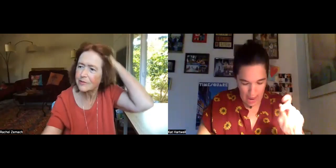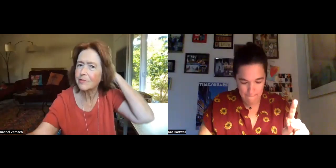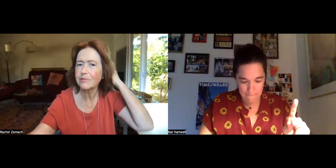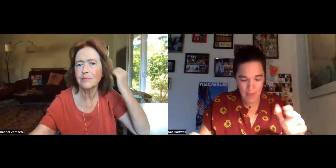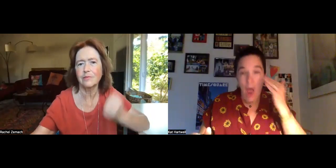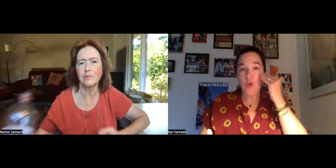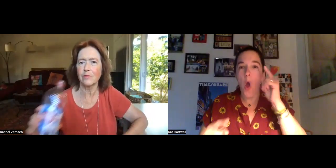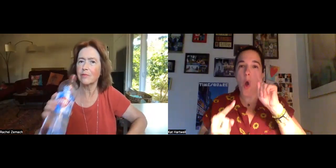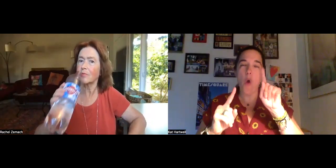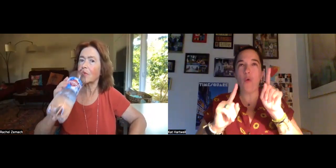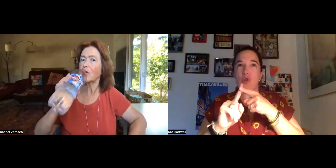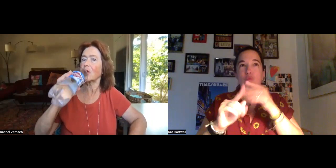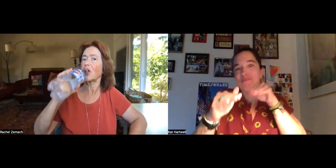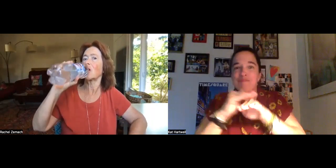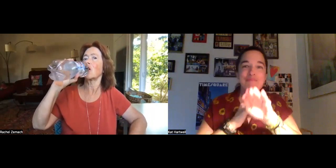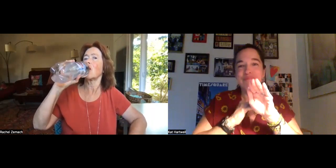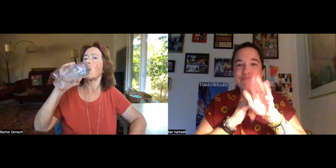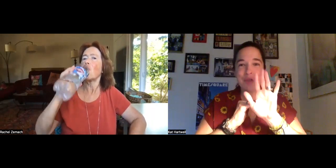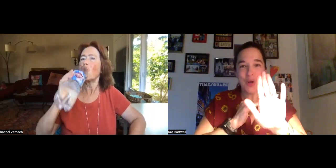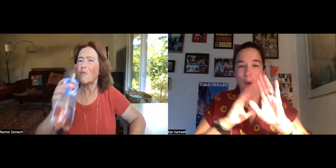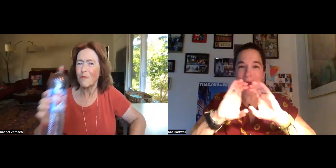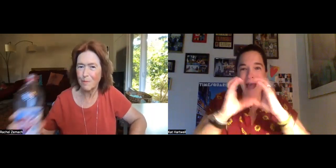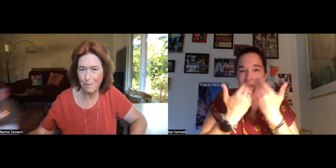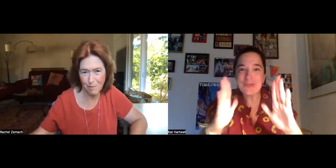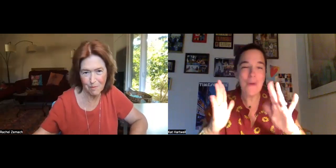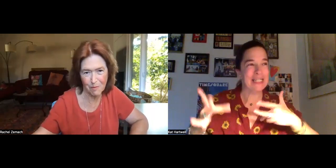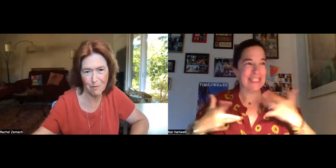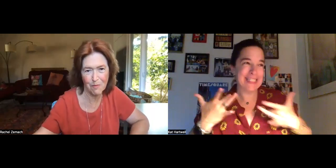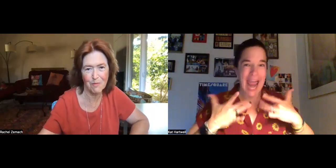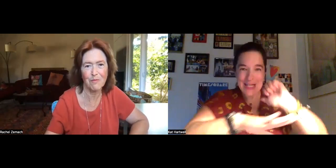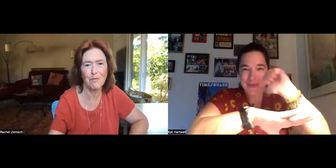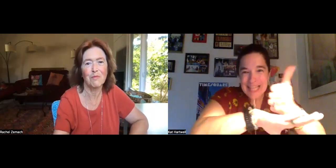Okay. No, when do your classroom